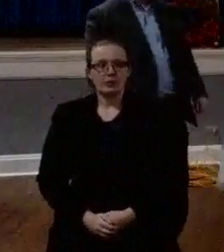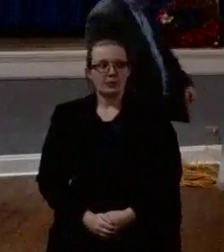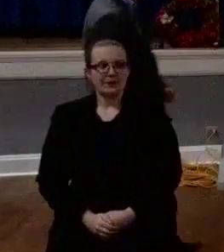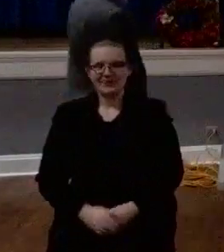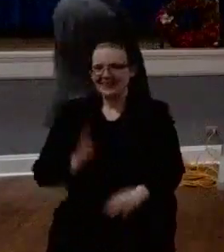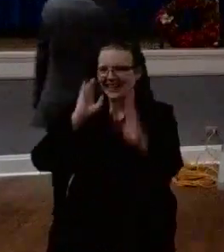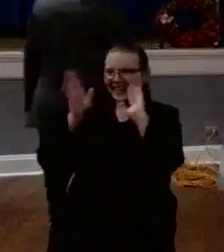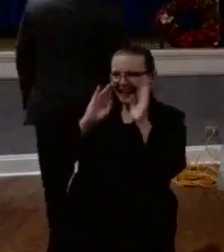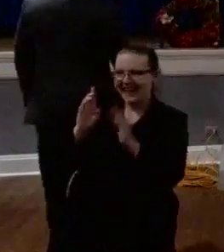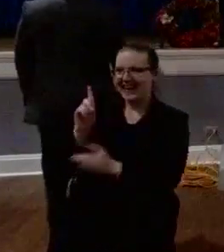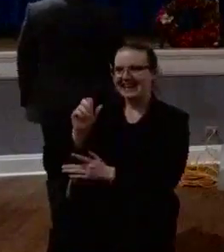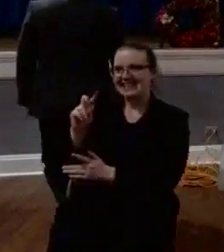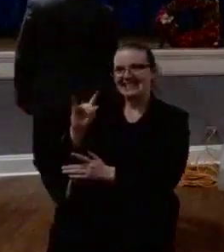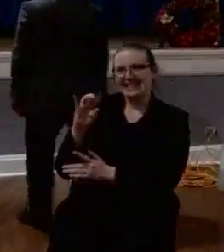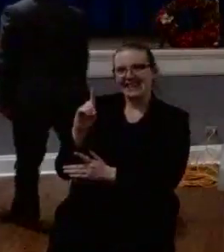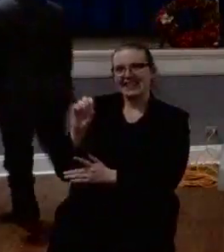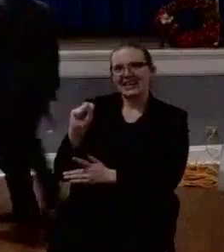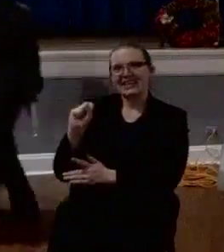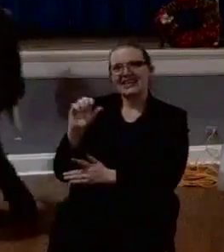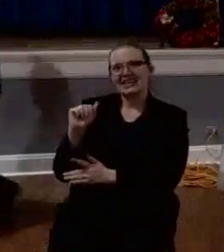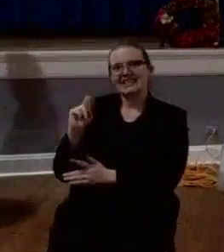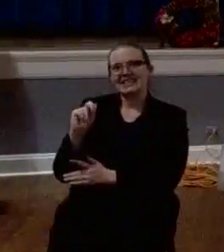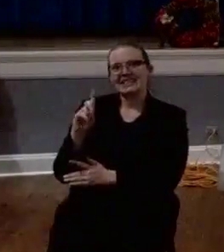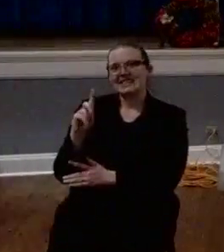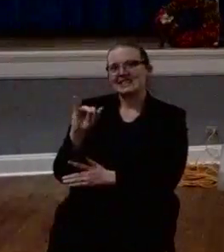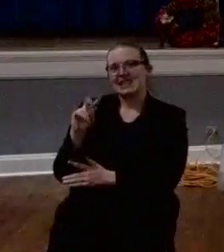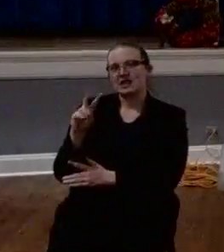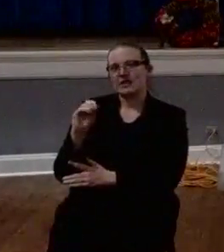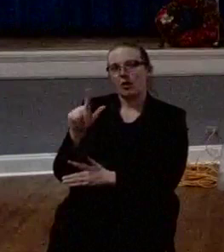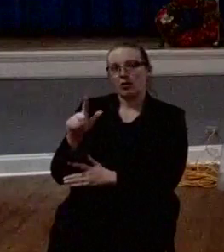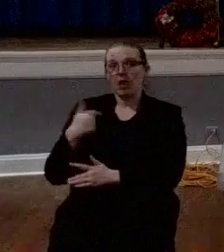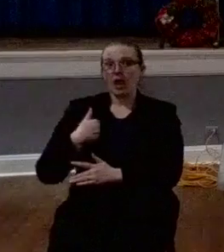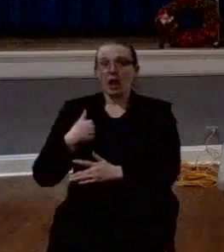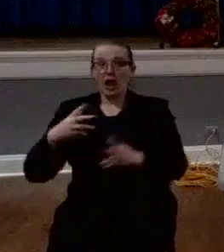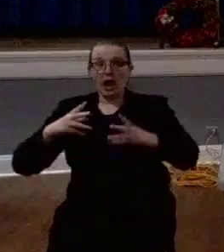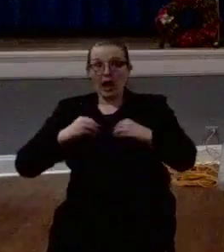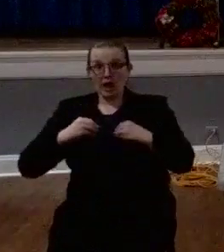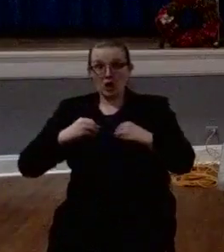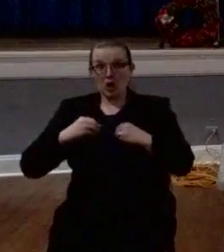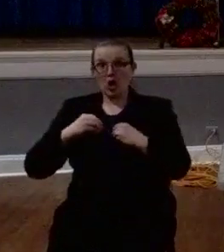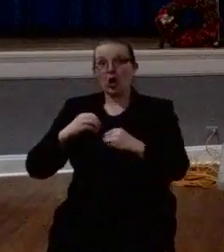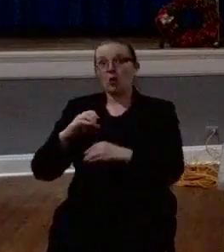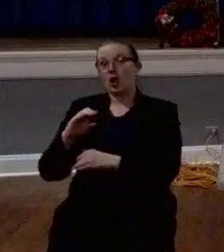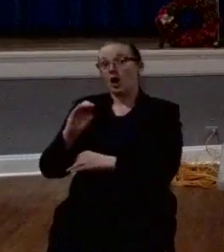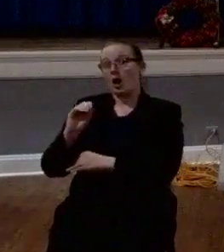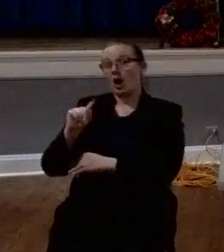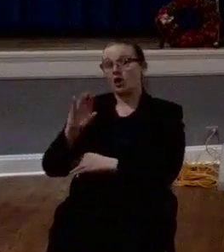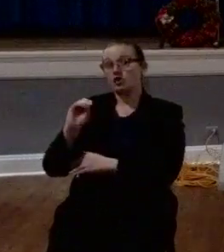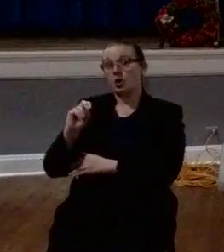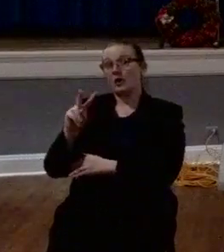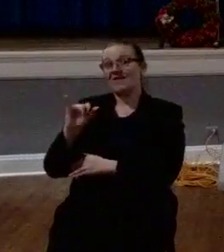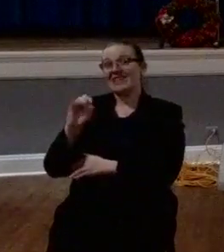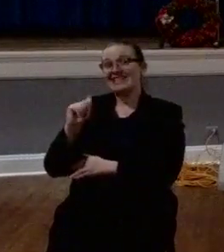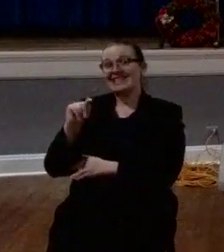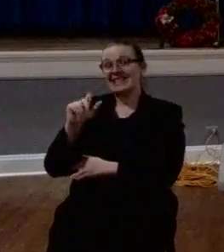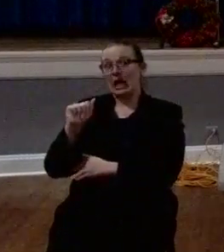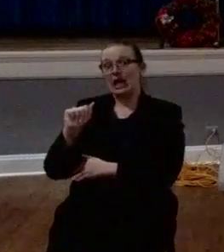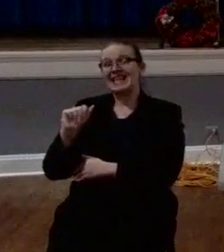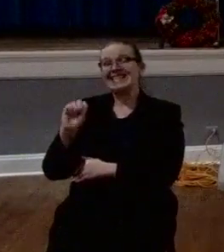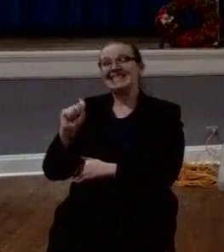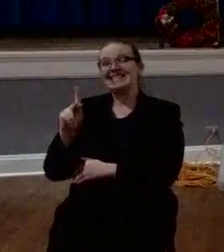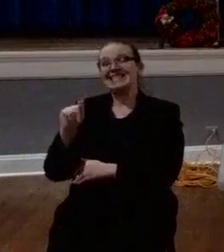Hey, how's it going? I'm Damian Sandoval. For those that don't know me, I own Alta Vista Skate Park. I had a whole list of things I was going